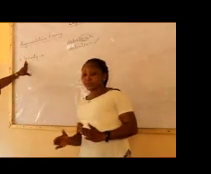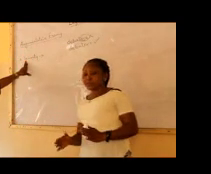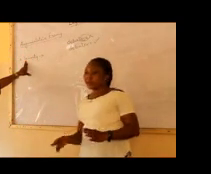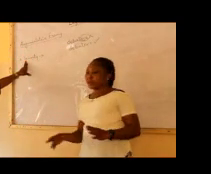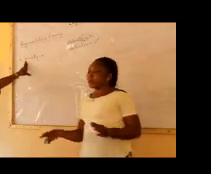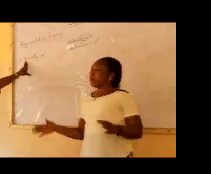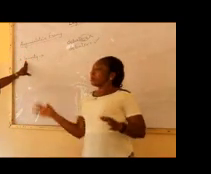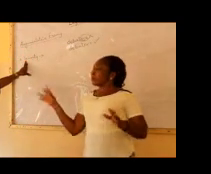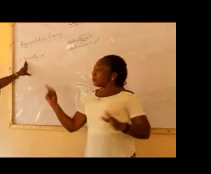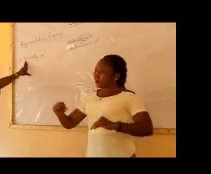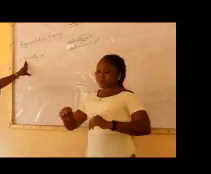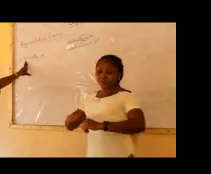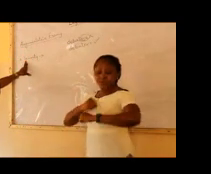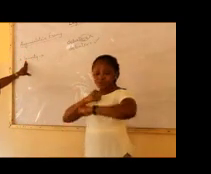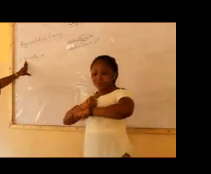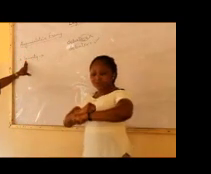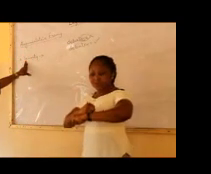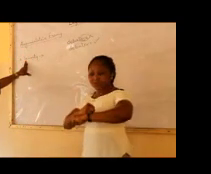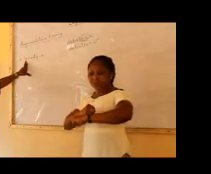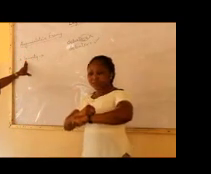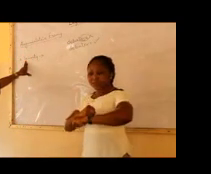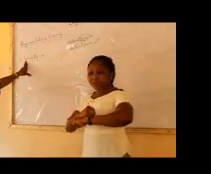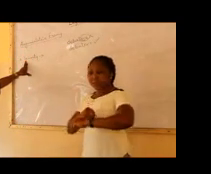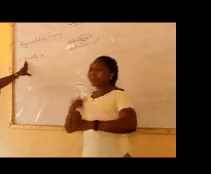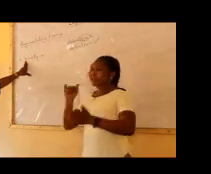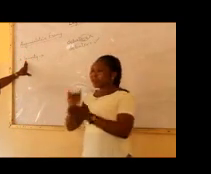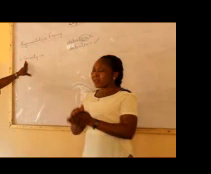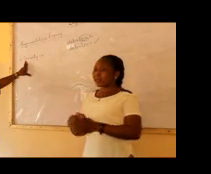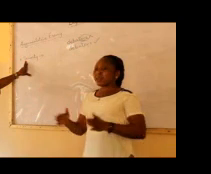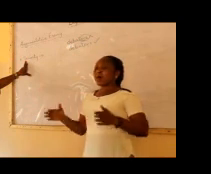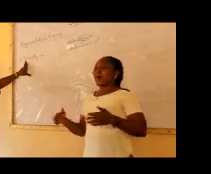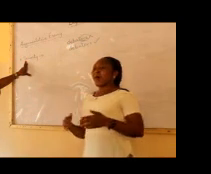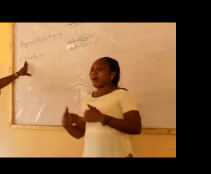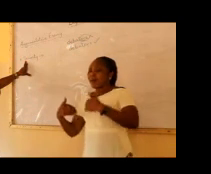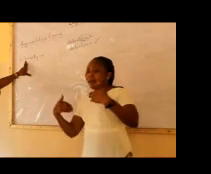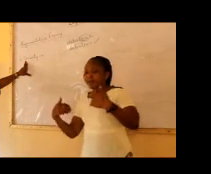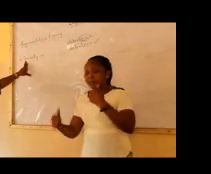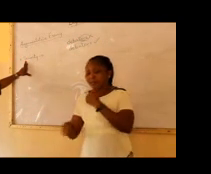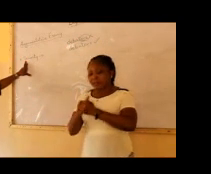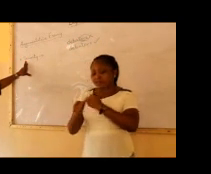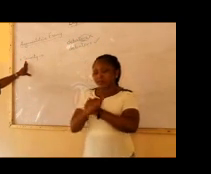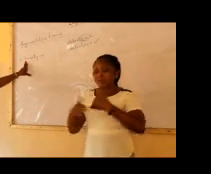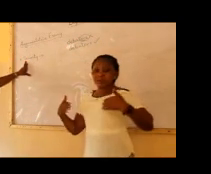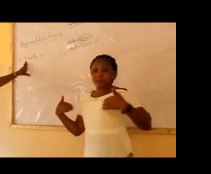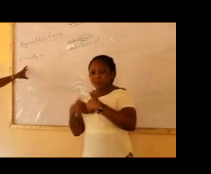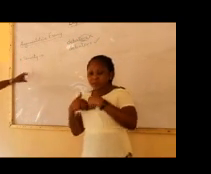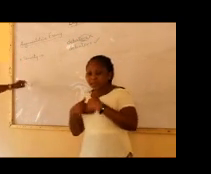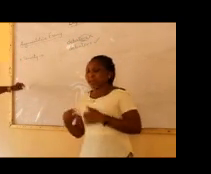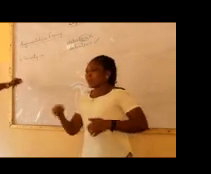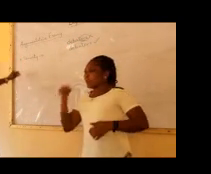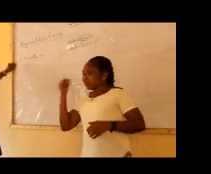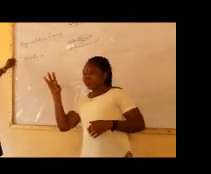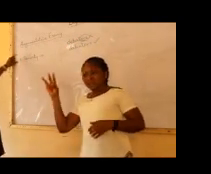security. So you will raise it. That your opponents will say that animals do this and do